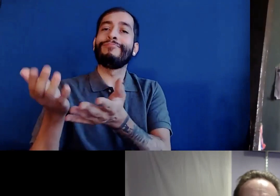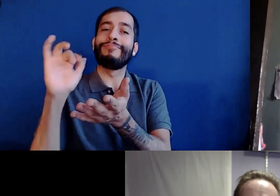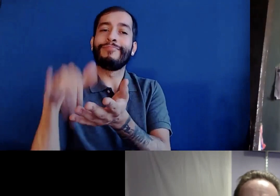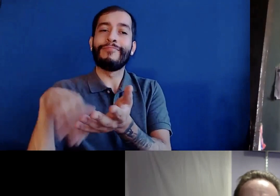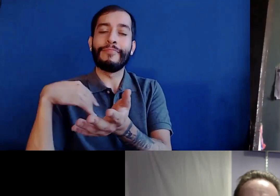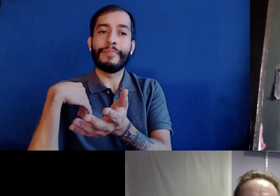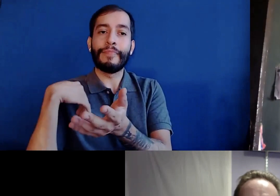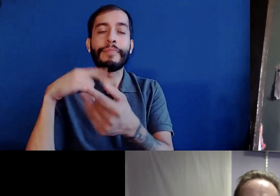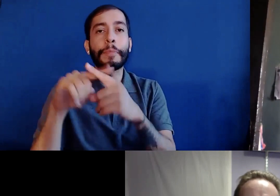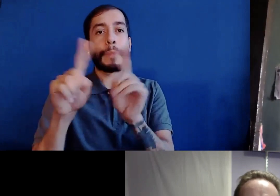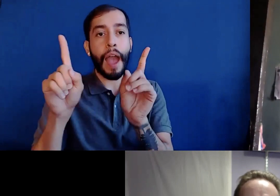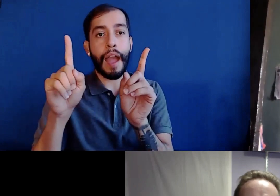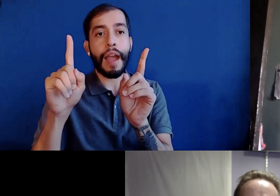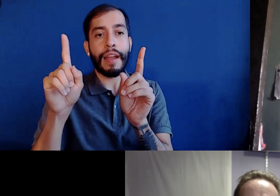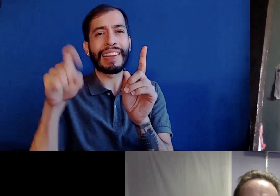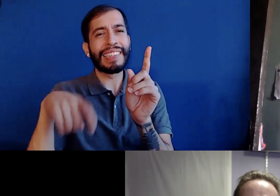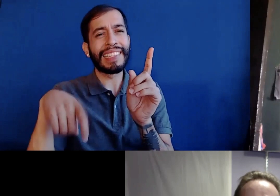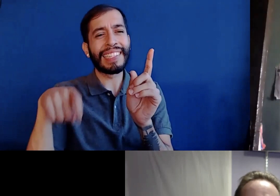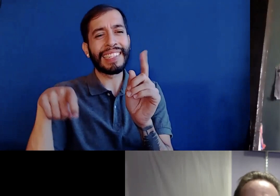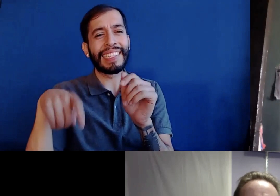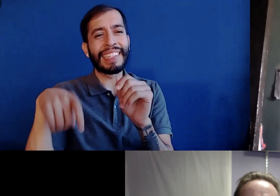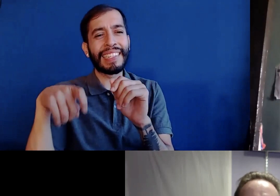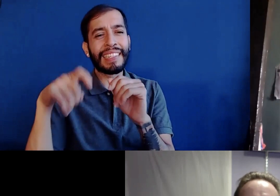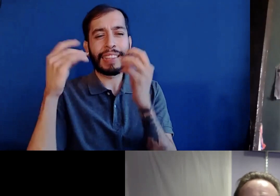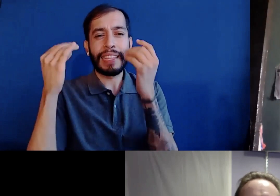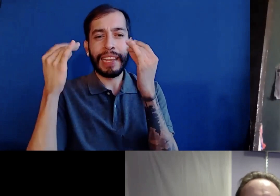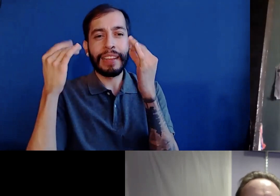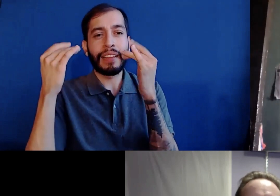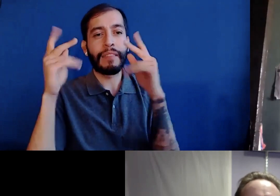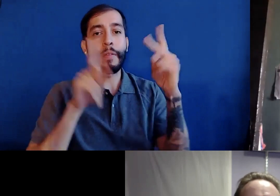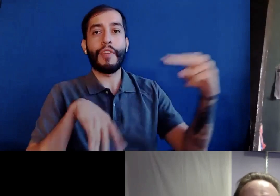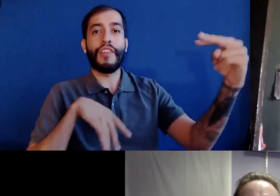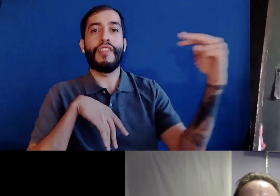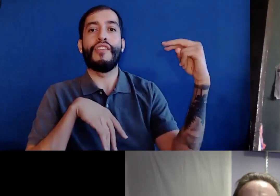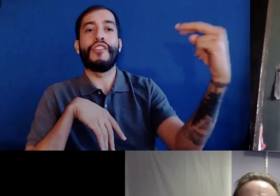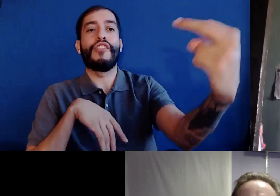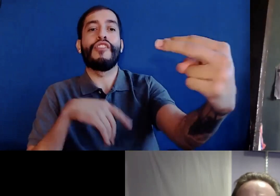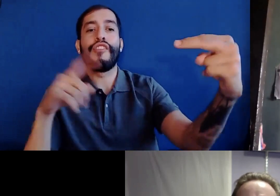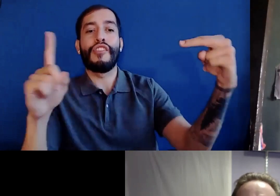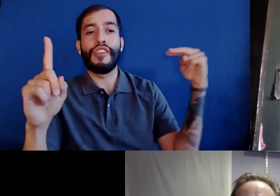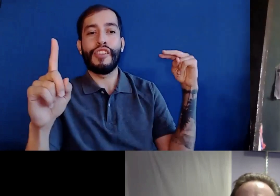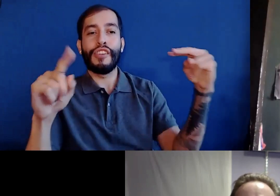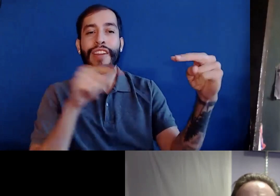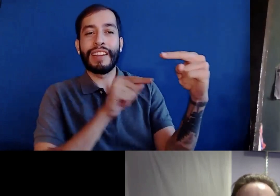person looking through and checking through. Thank you. Yeah, well, sorry we didn't catch it. We should have as well.